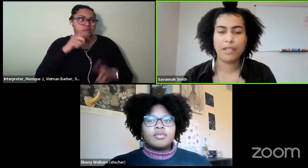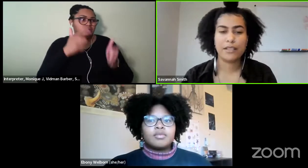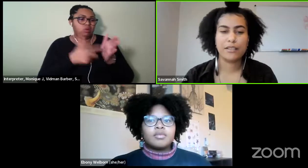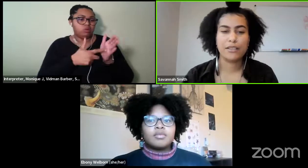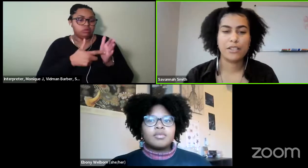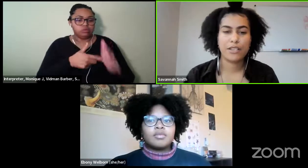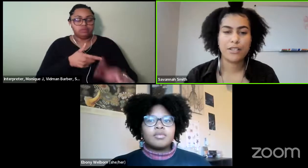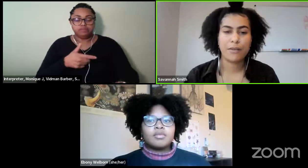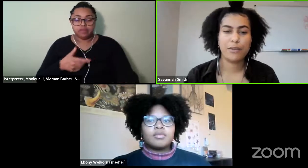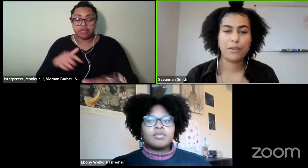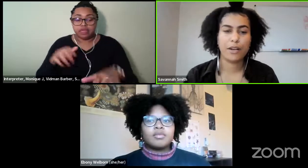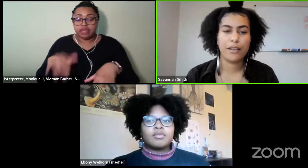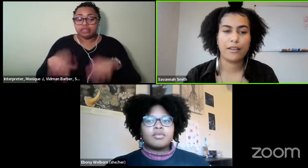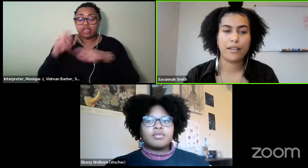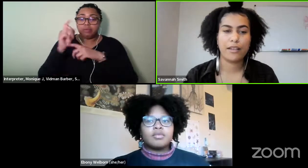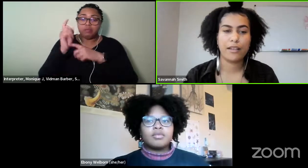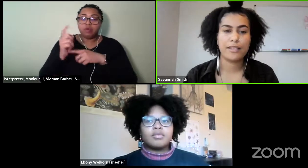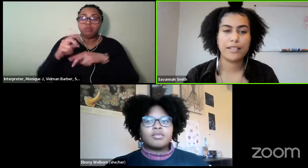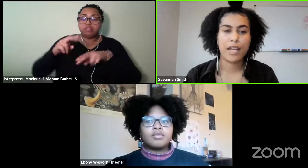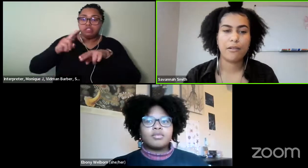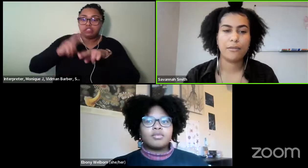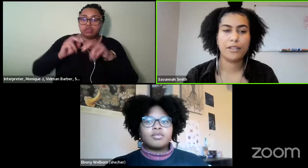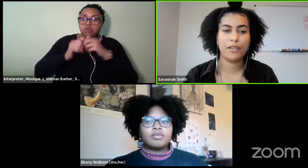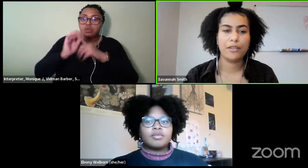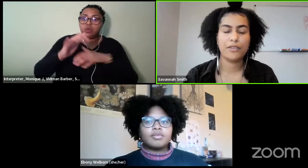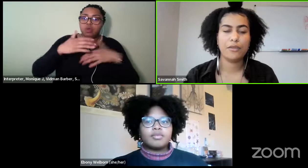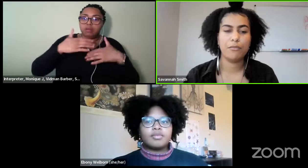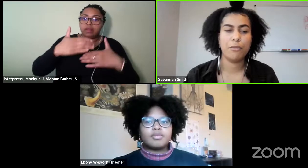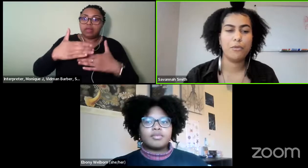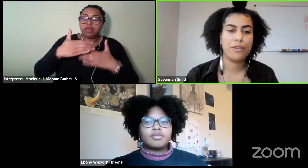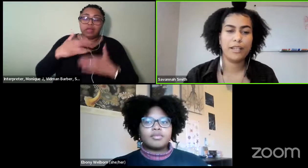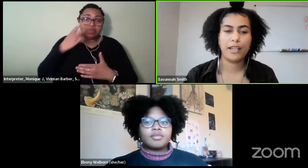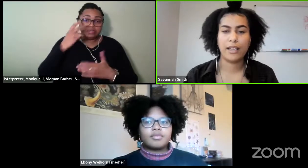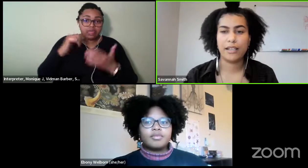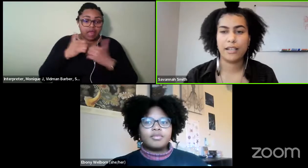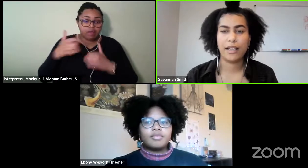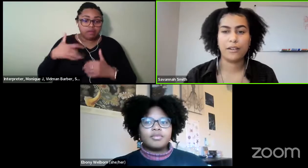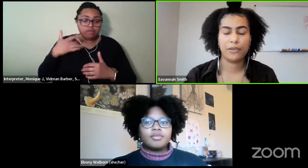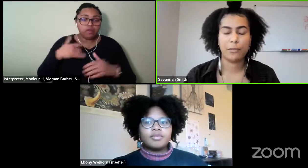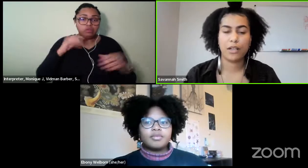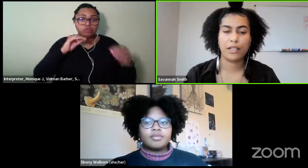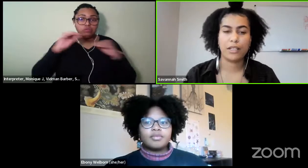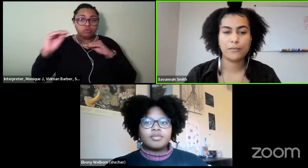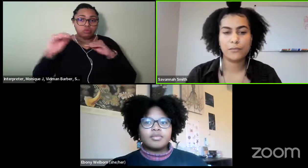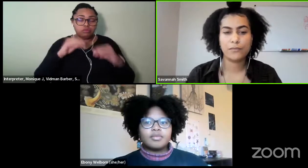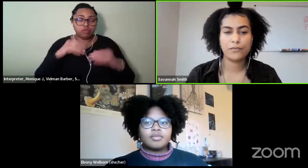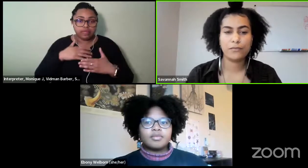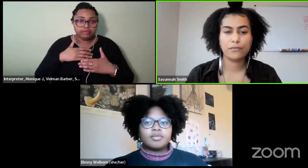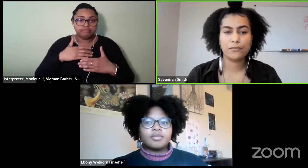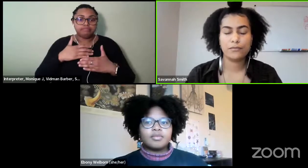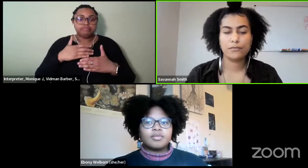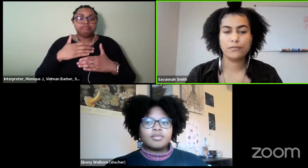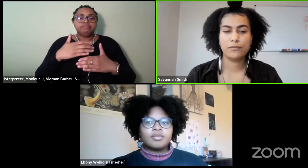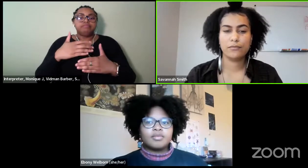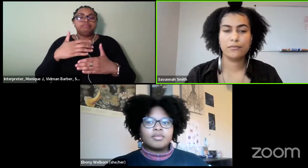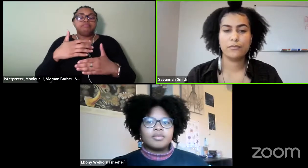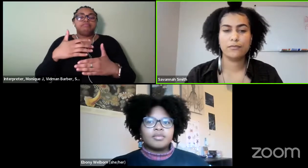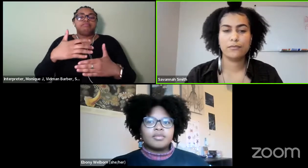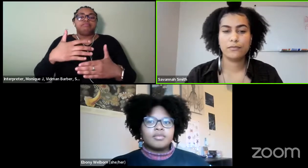Take a moment to just sit with your breath and see how it feels moving in and out of your body.